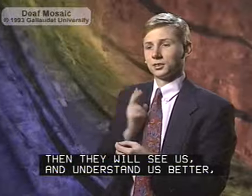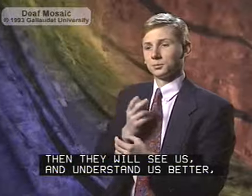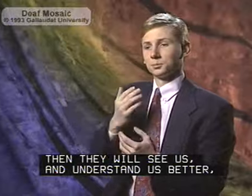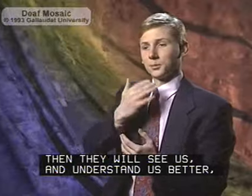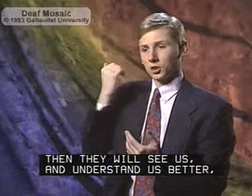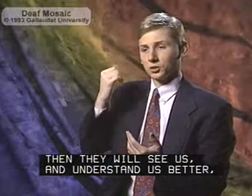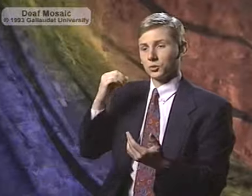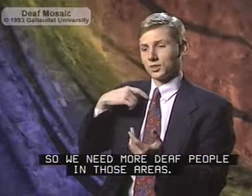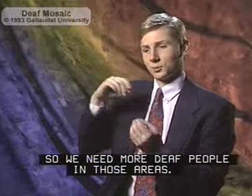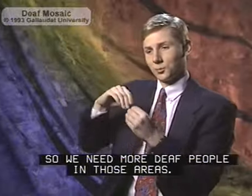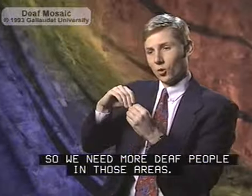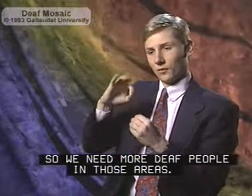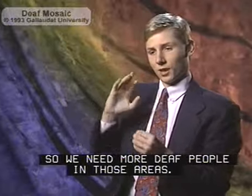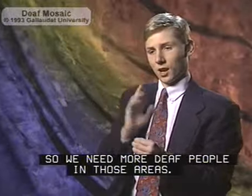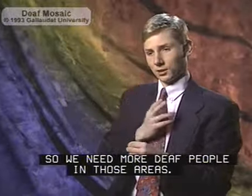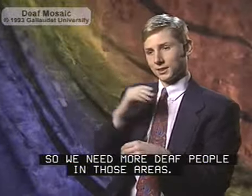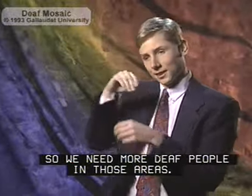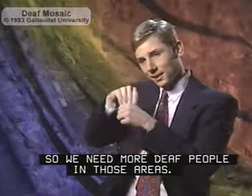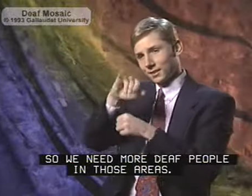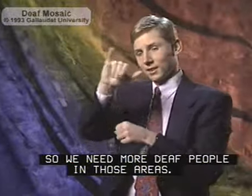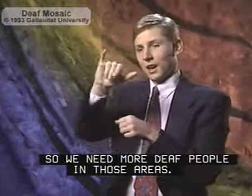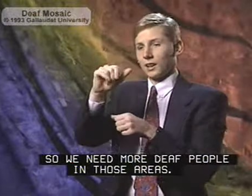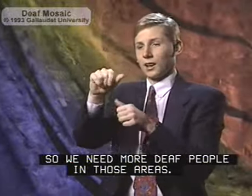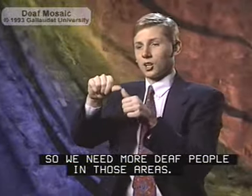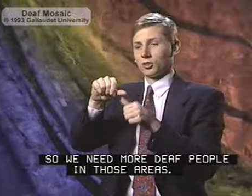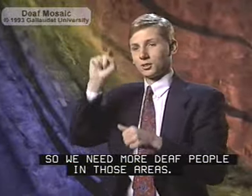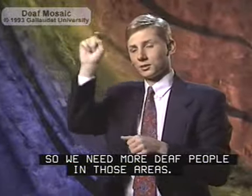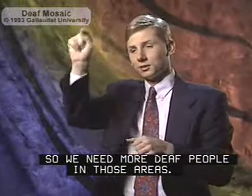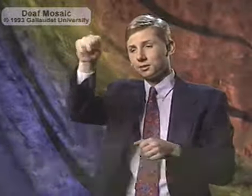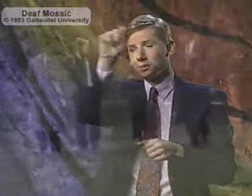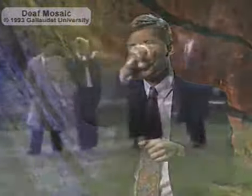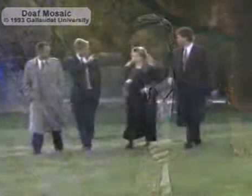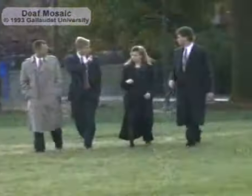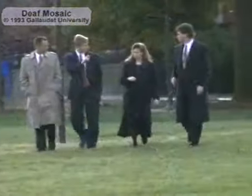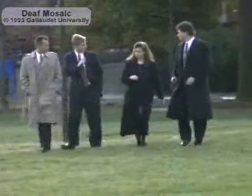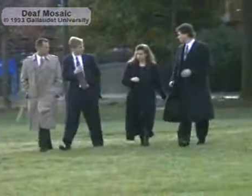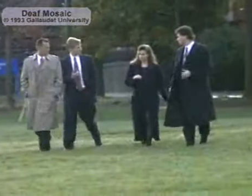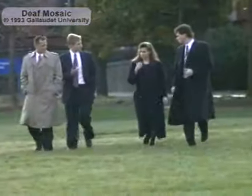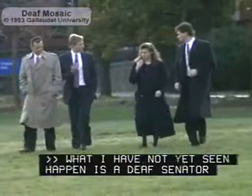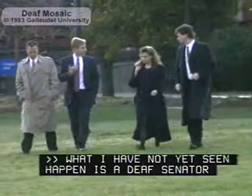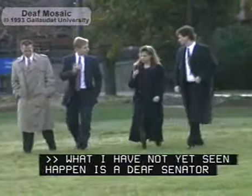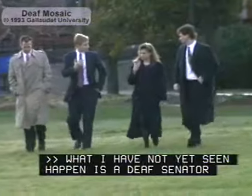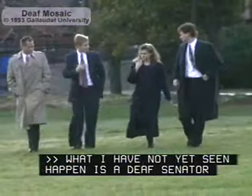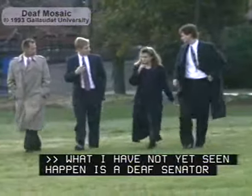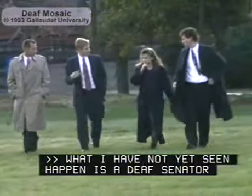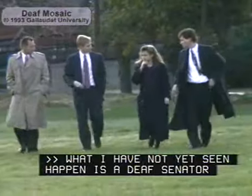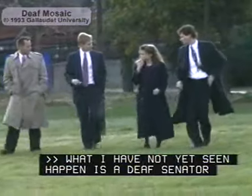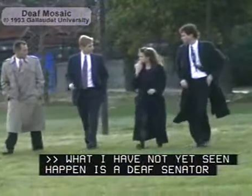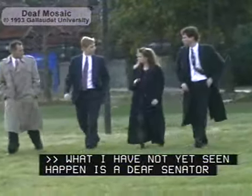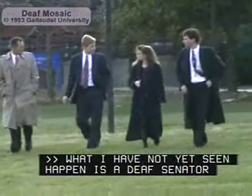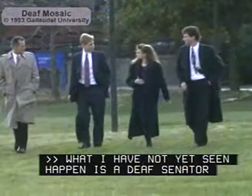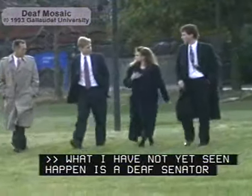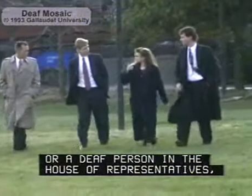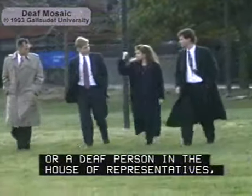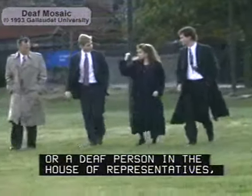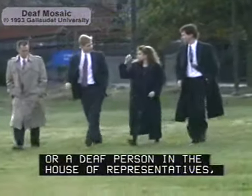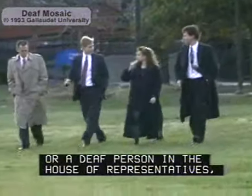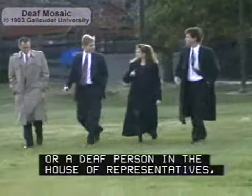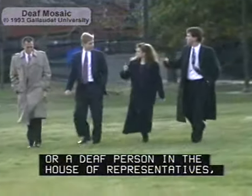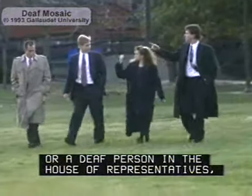better. So we need more deaf people in those areas. What I have not yet seen happen is a deaf senator or a deaf